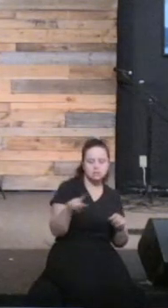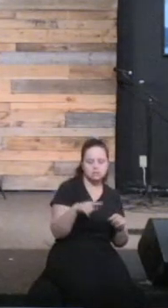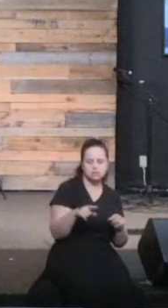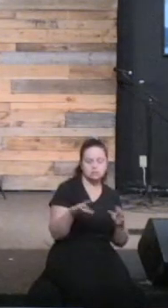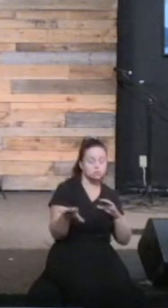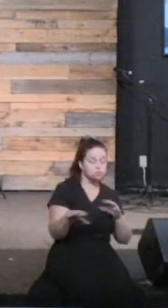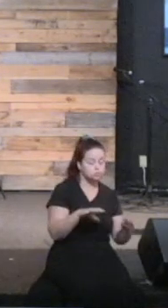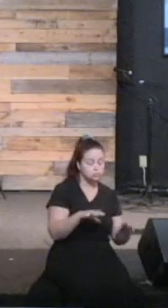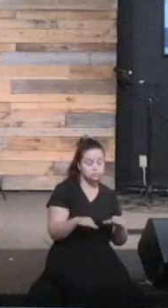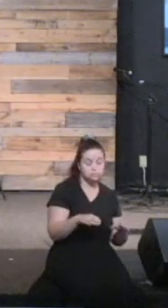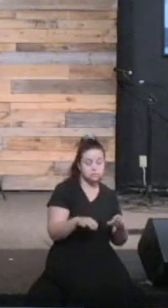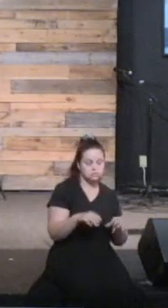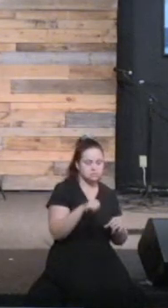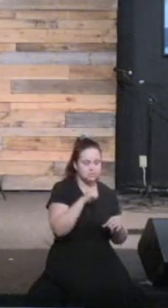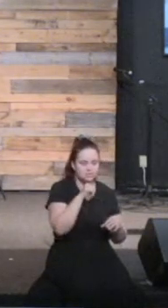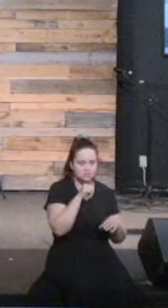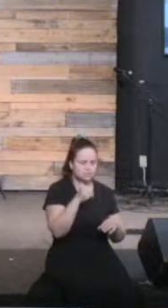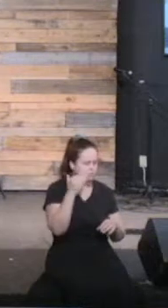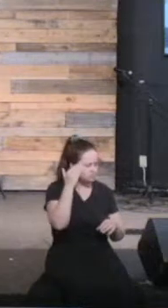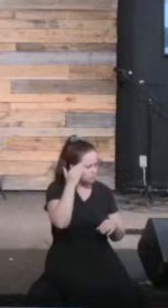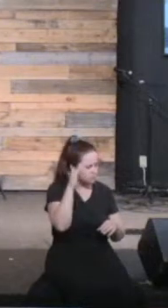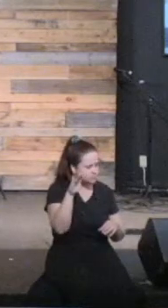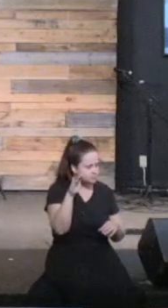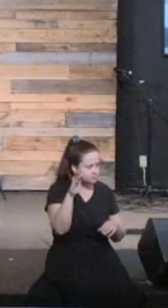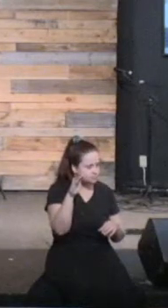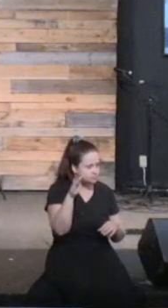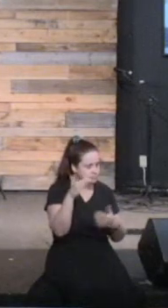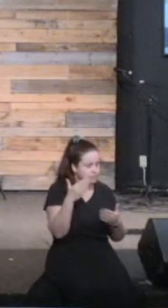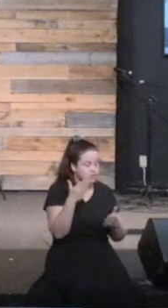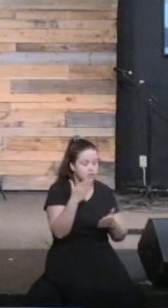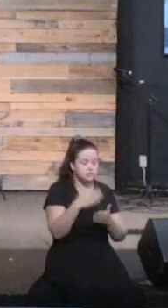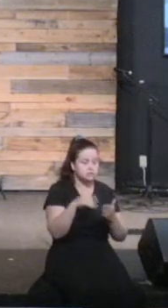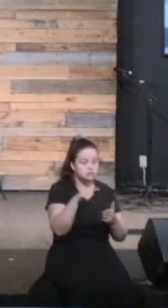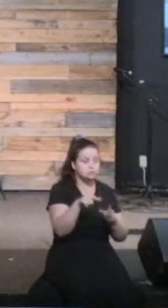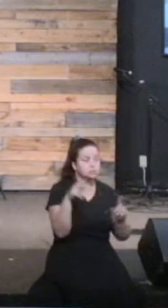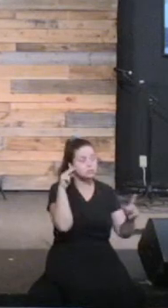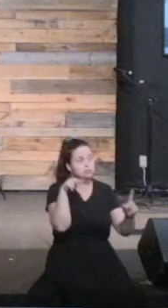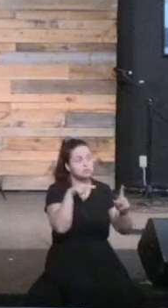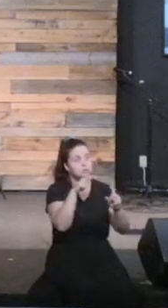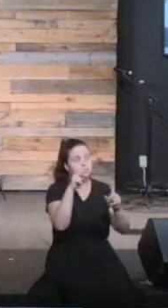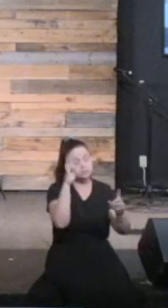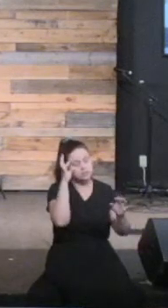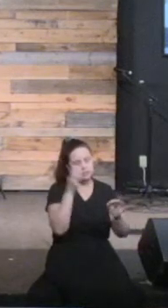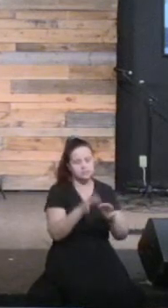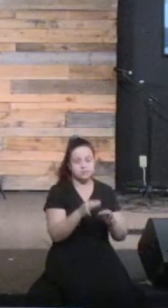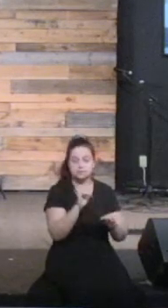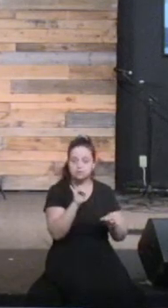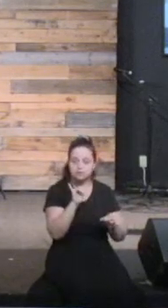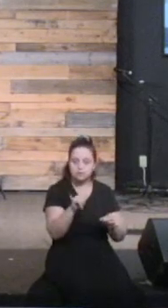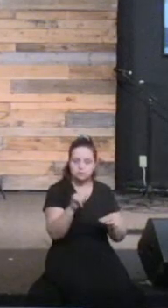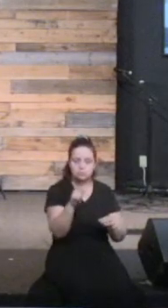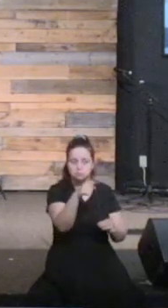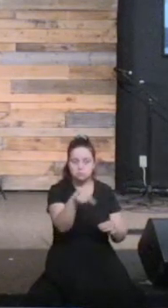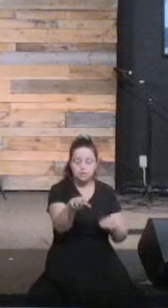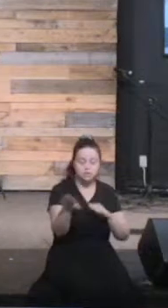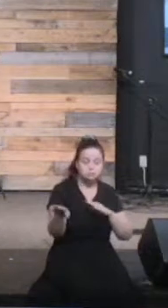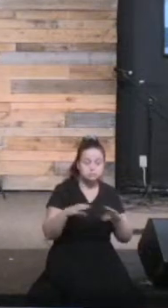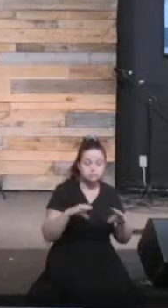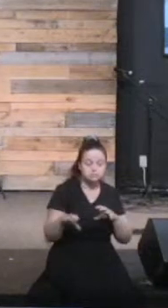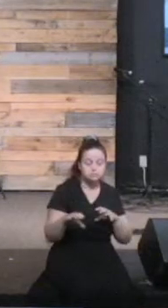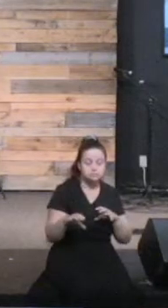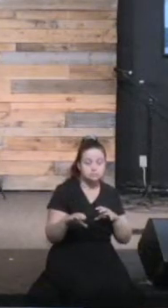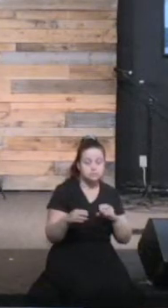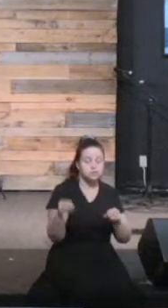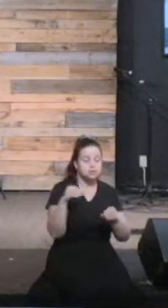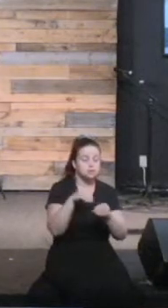you're unfamiliar with in fact some of your own Heroes of the faith isn't that what they did put their